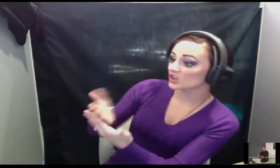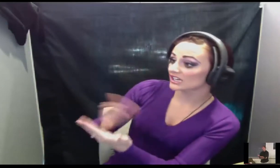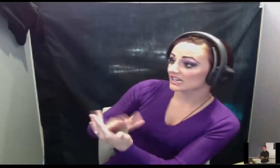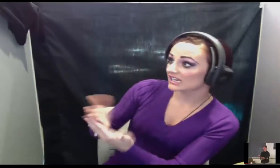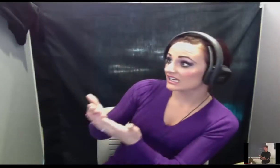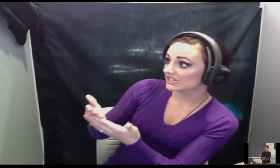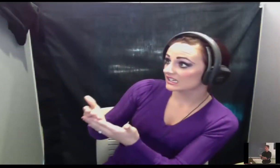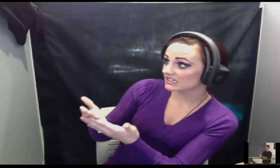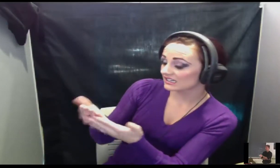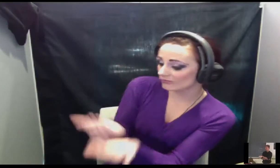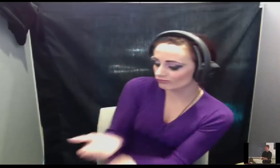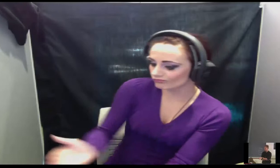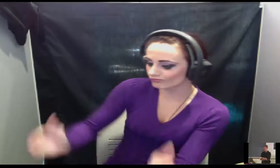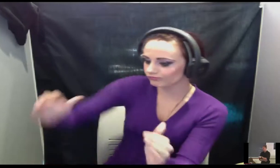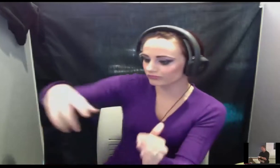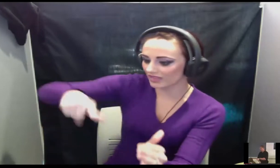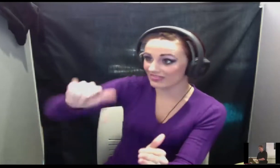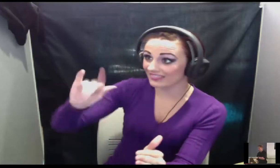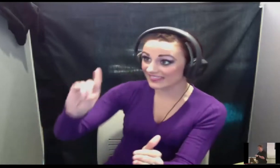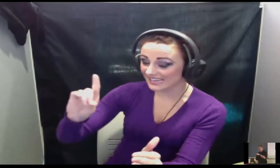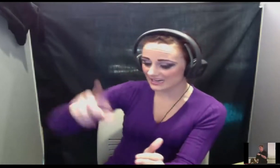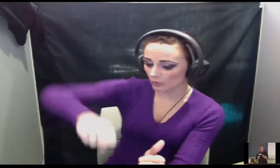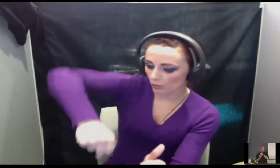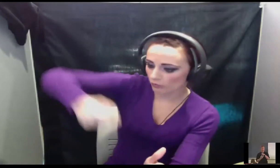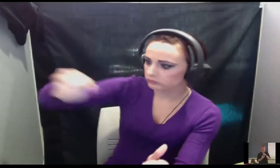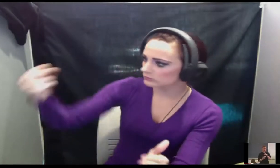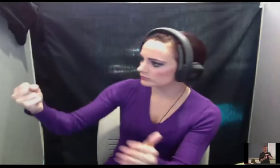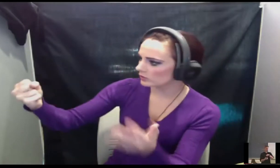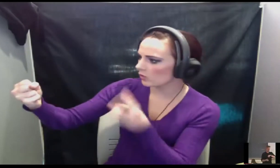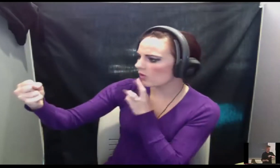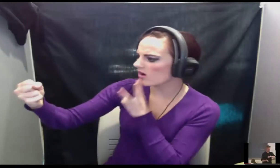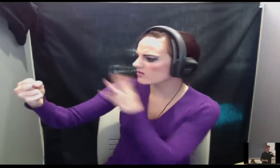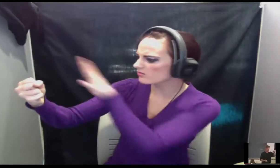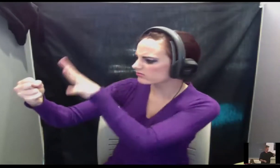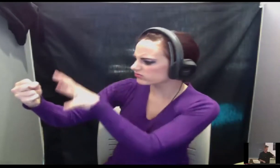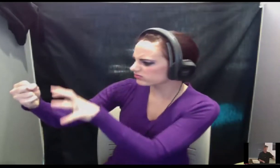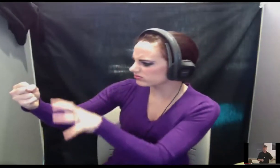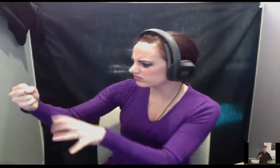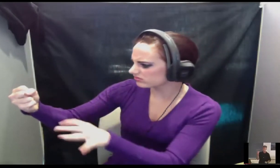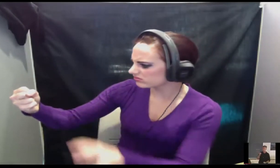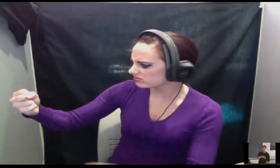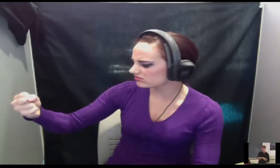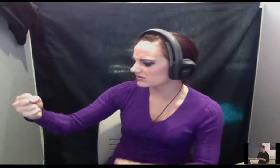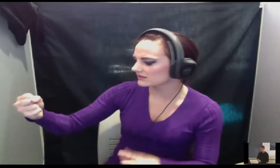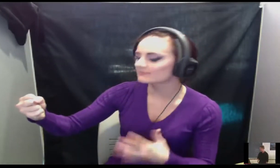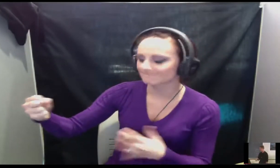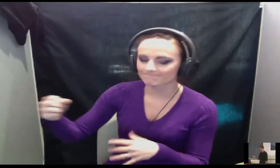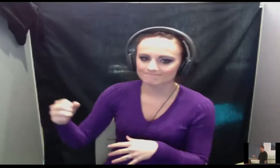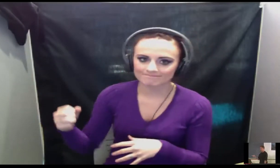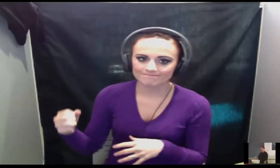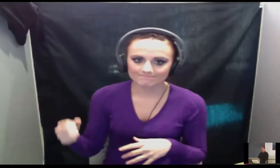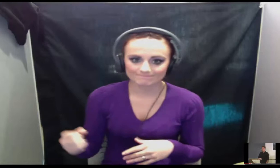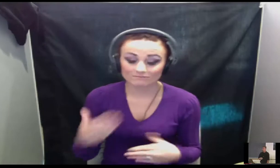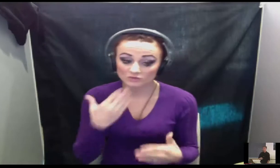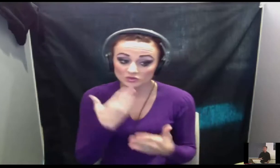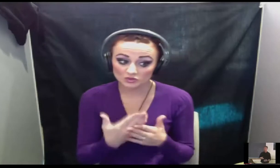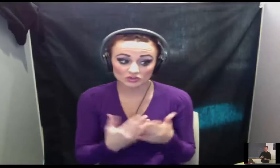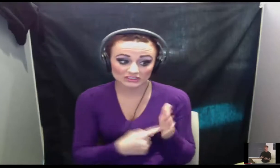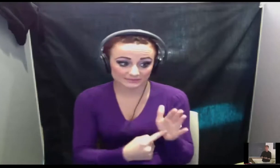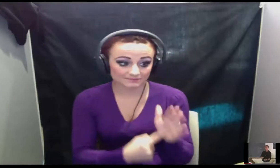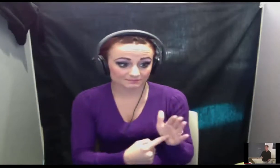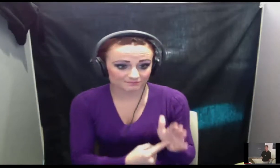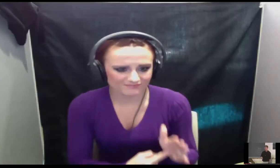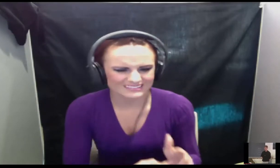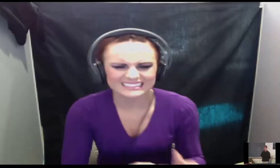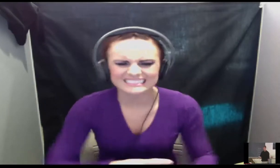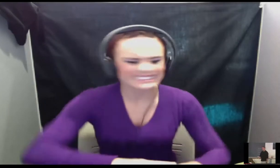you're boiling something, cooking something, you take the lid and lift it up, and there's water that's collected. You take the lid and set it on the stove, and then you have water that runs everywhere. Another